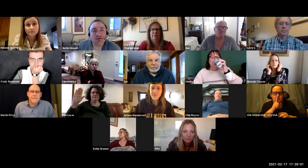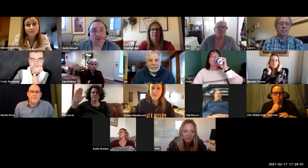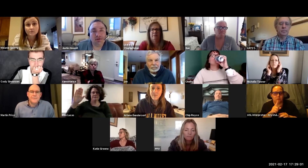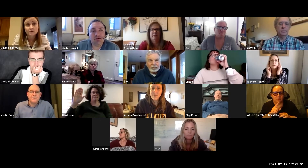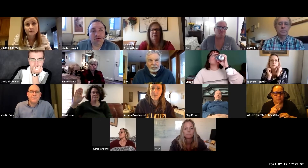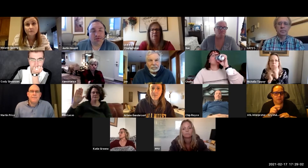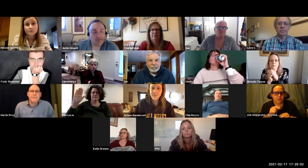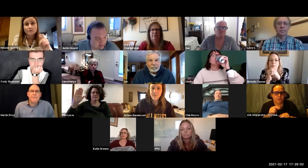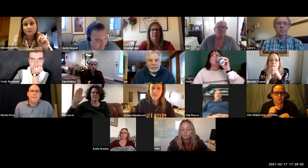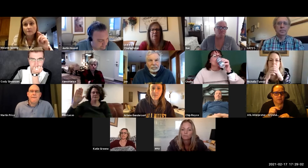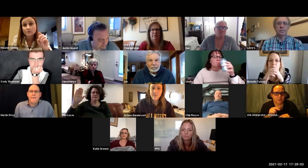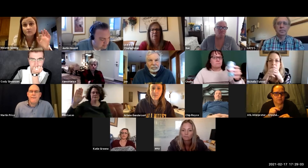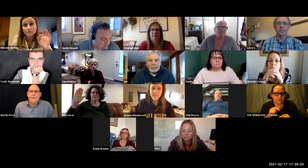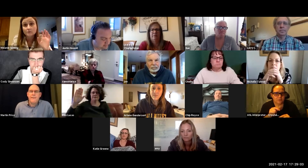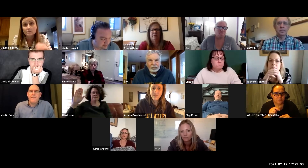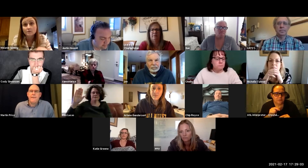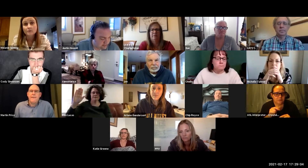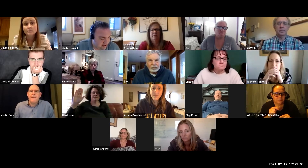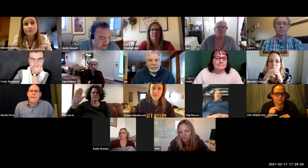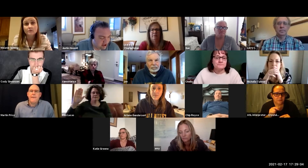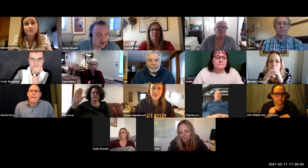Justin, you're on mute.